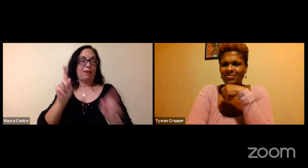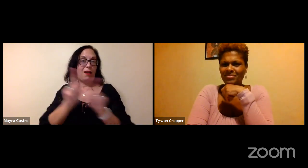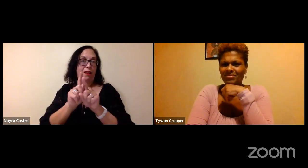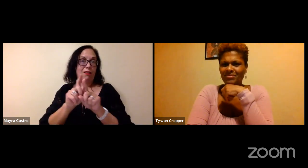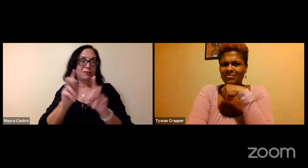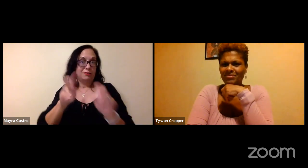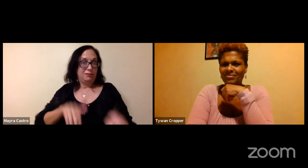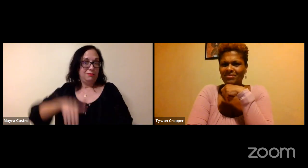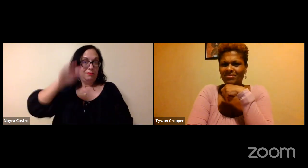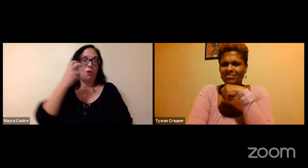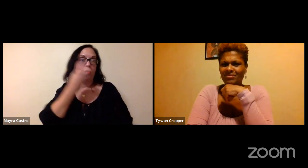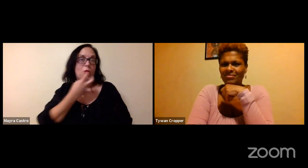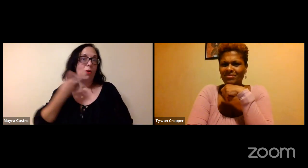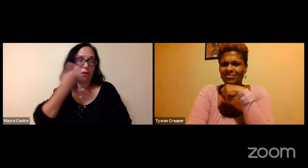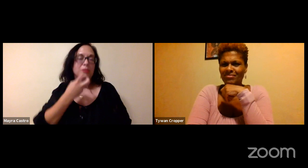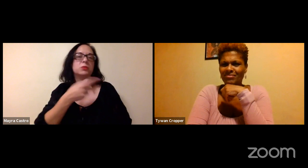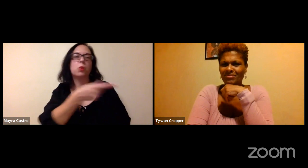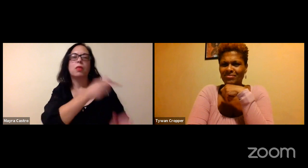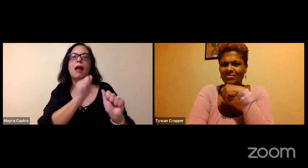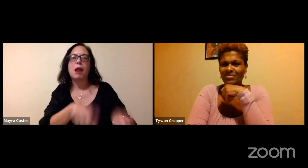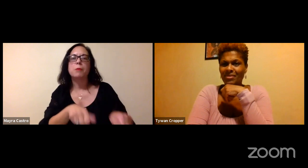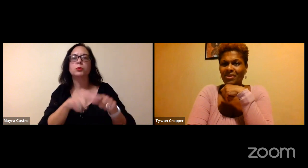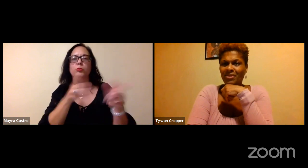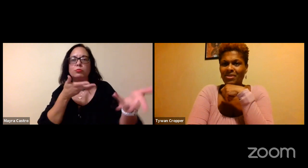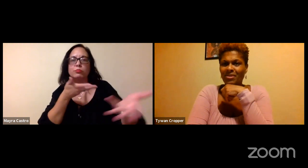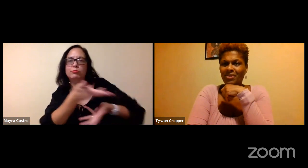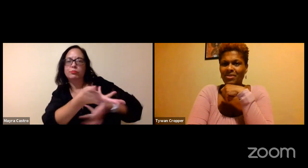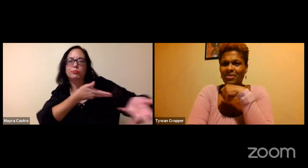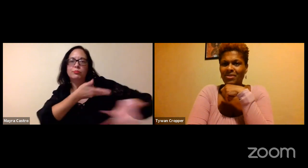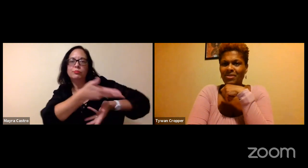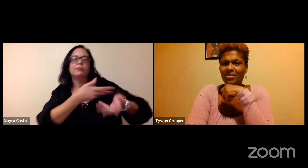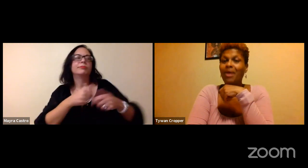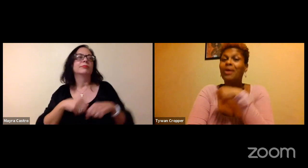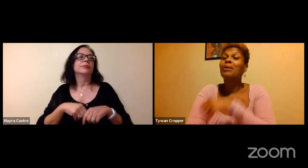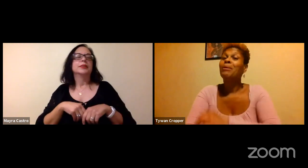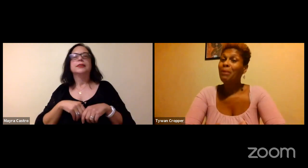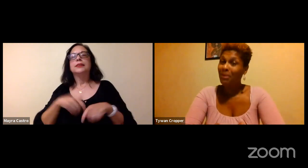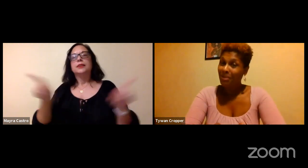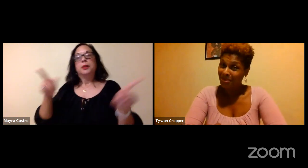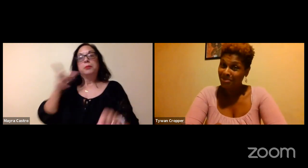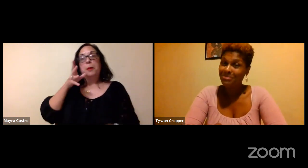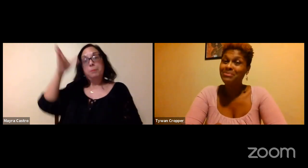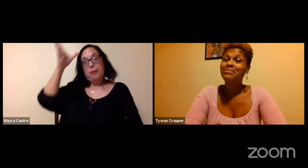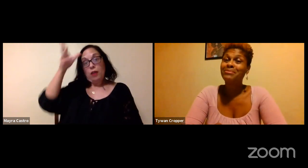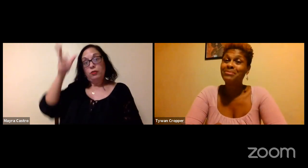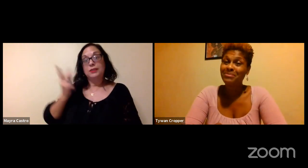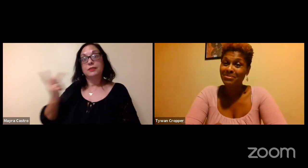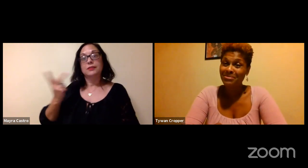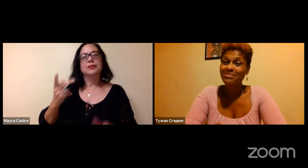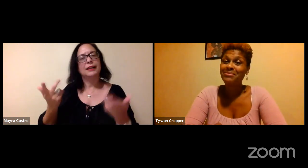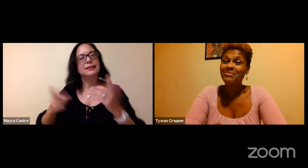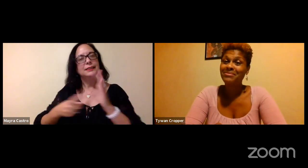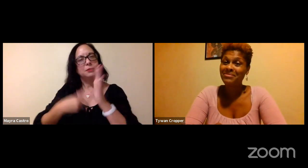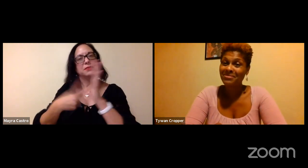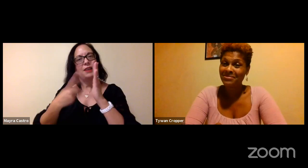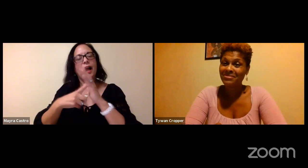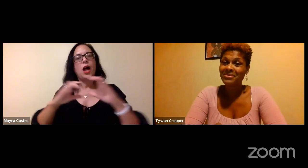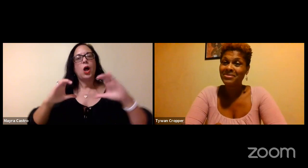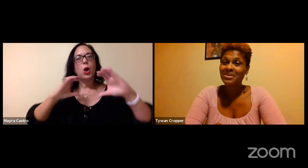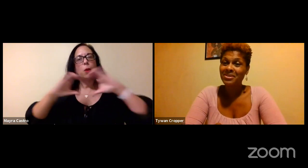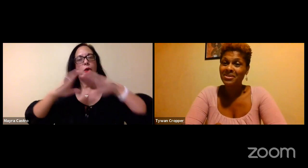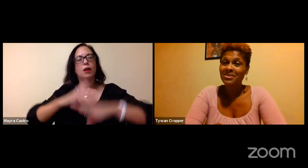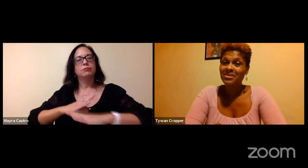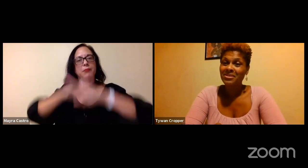in English, because I grew up orally. So they were kind of like my first interpreter, shall